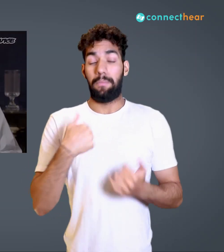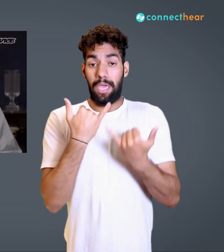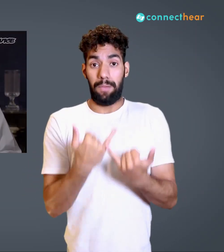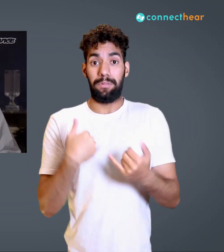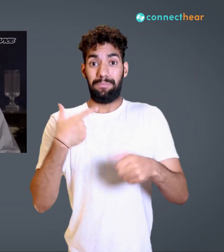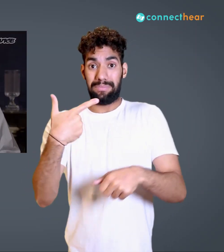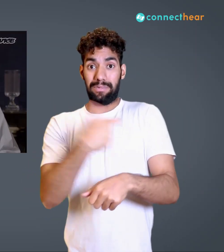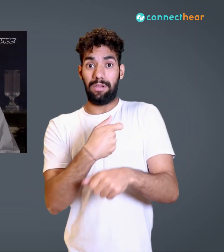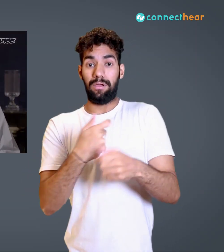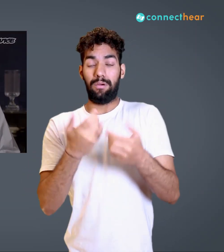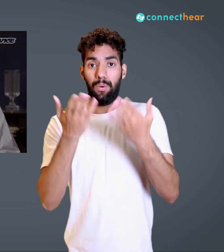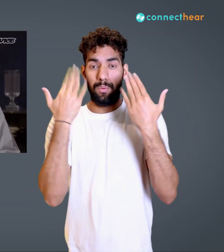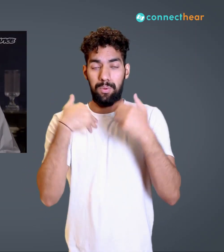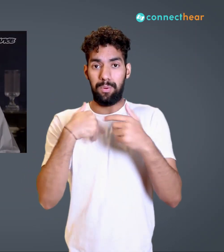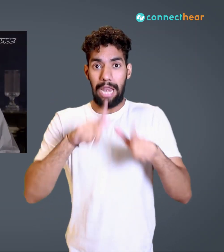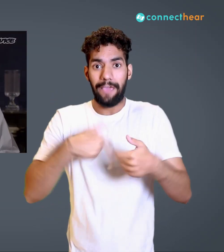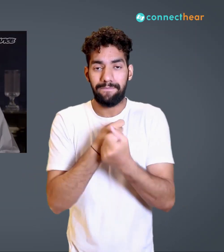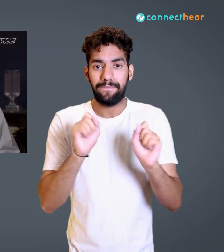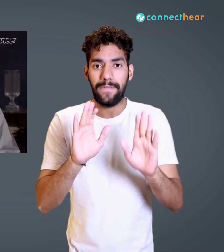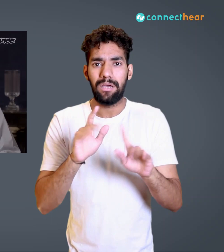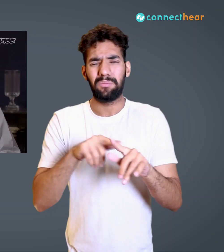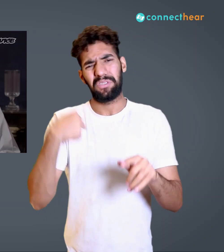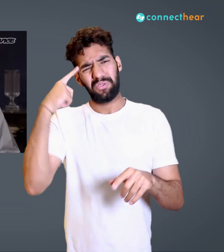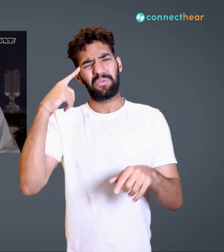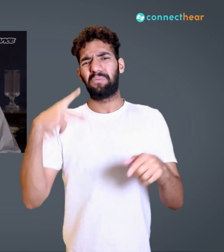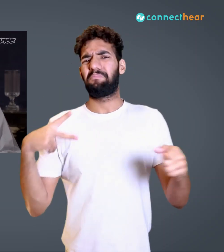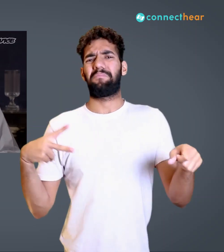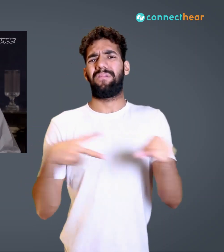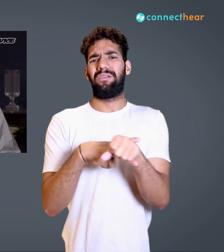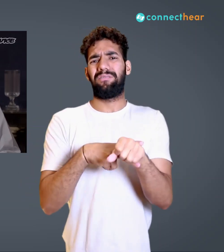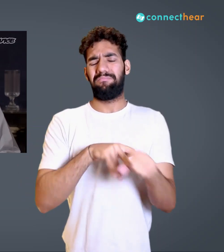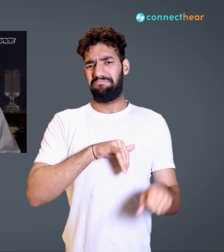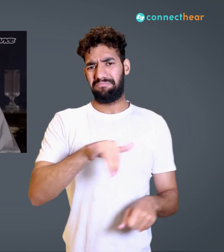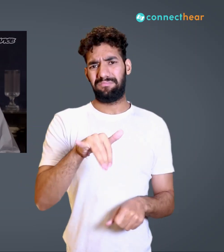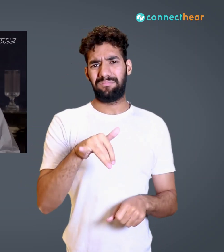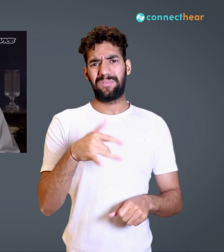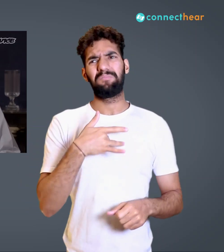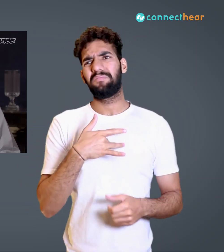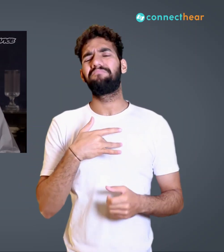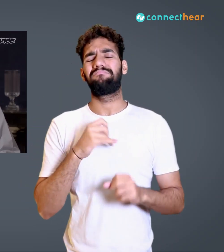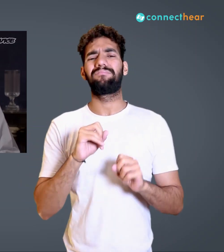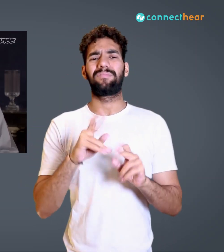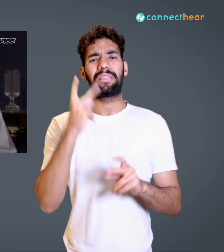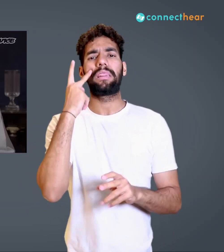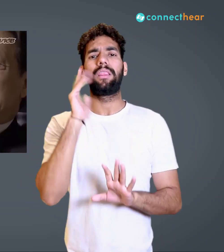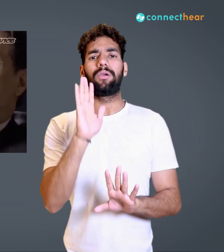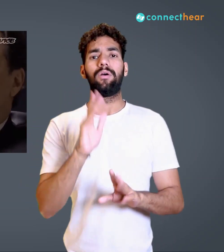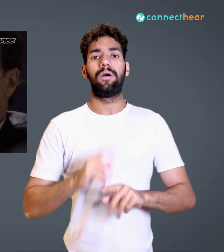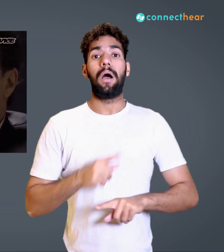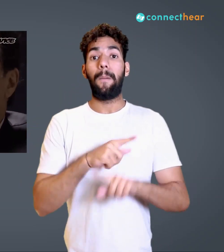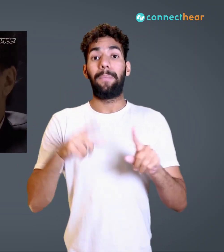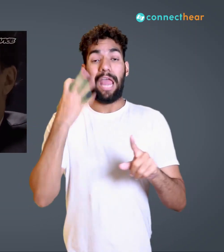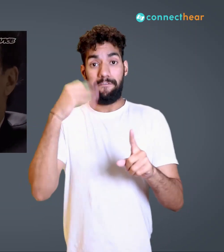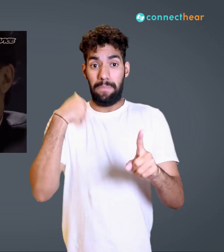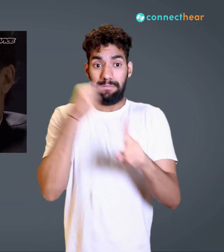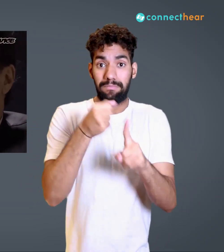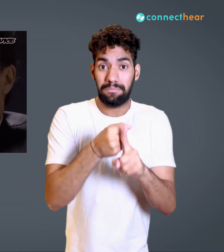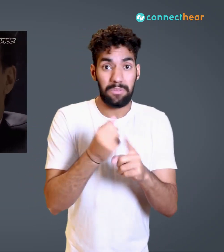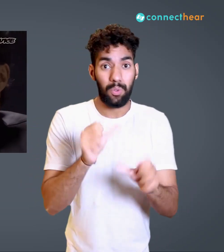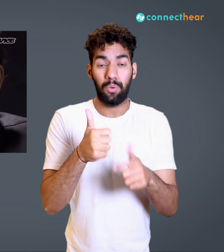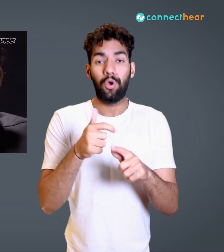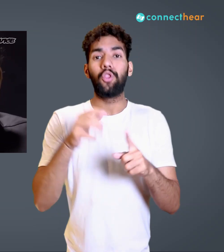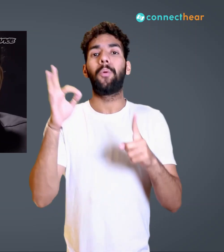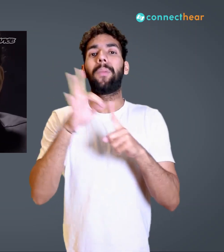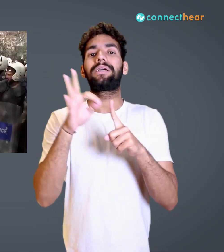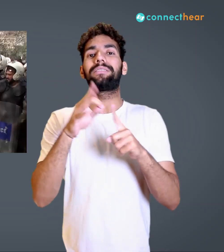I'm really lucky to be alive. So, I mean, prison will be, I guess when it comes to it, I'll go to it. But if I don't fight for my